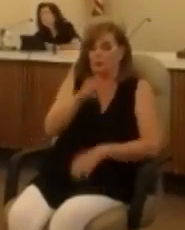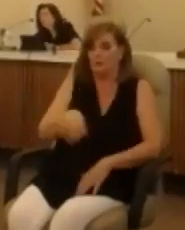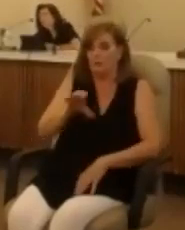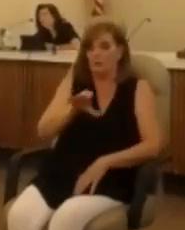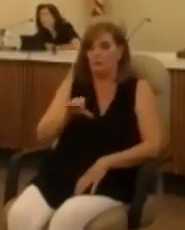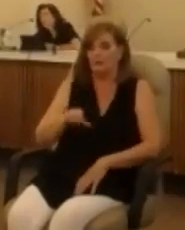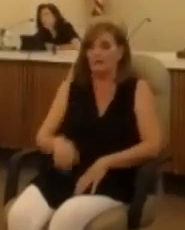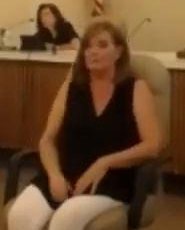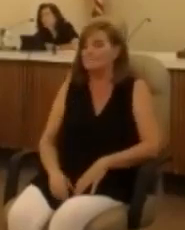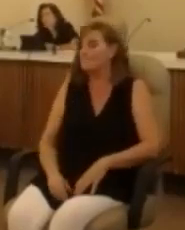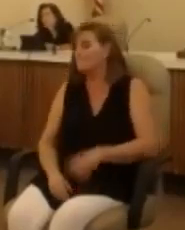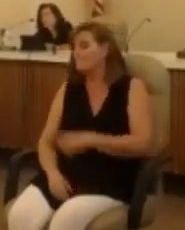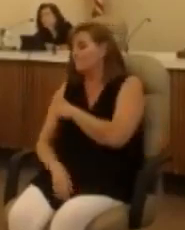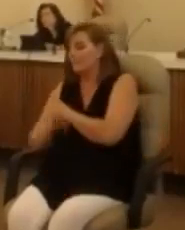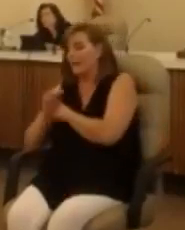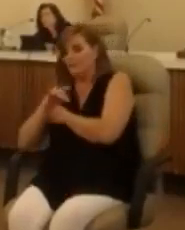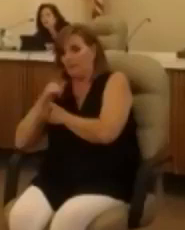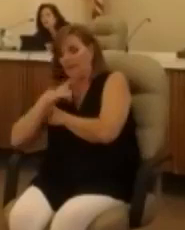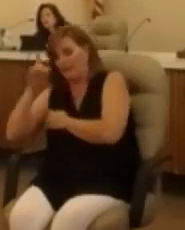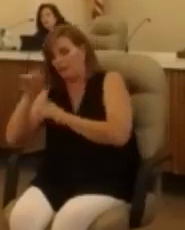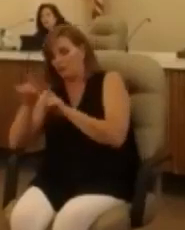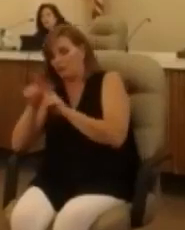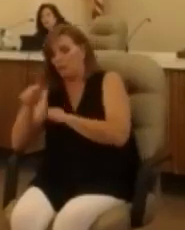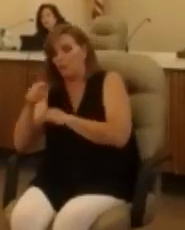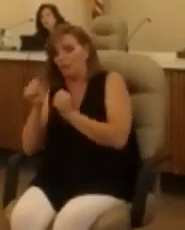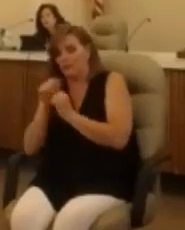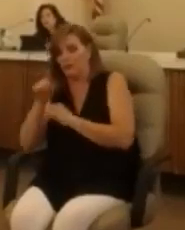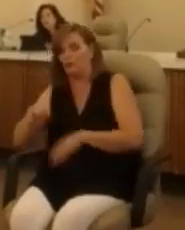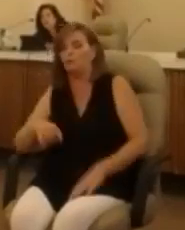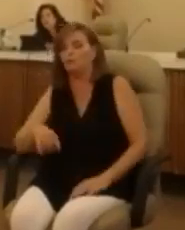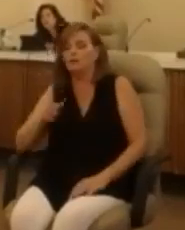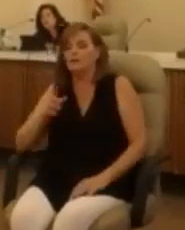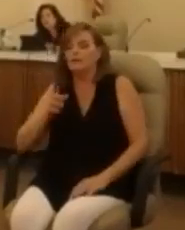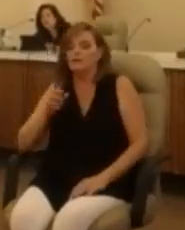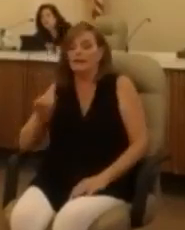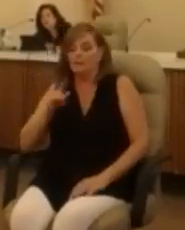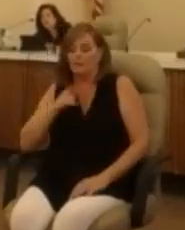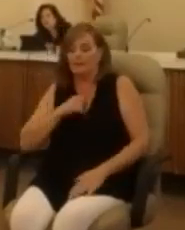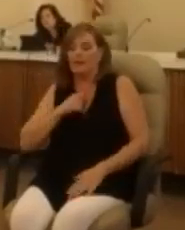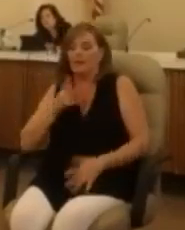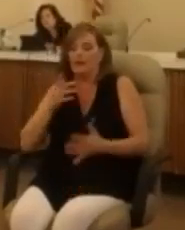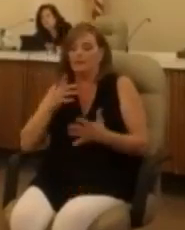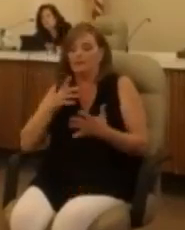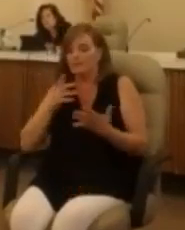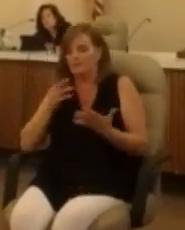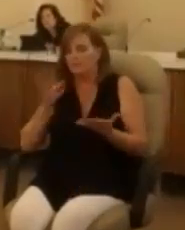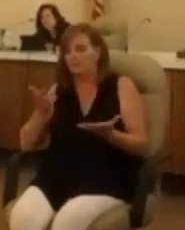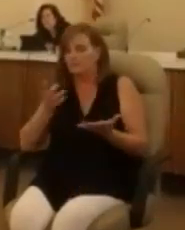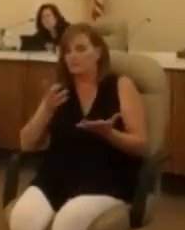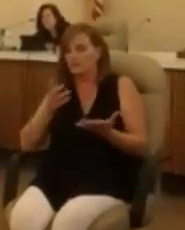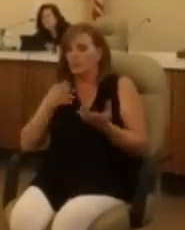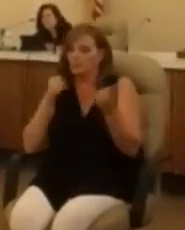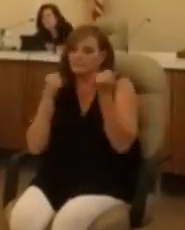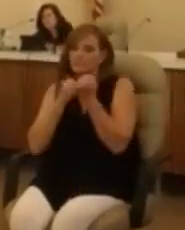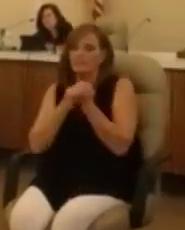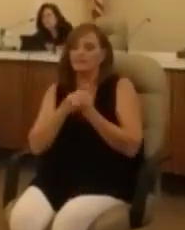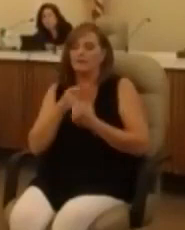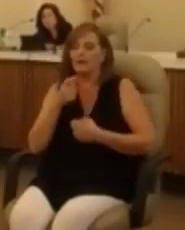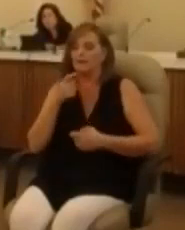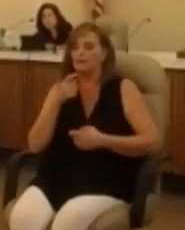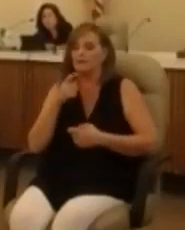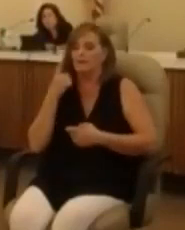And Millie, I agree with you. That's a great idea. I think that if we can advocate to the county to